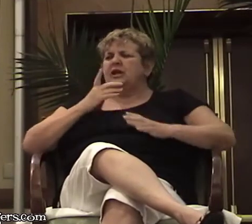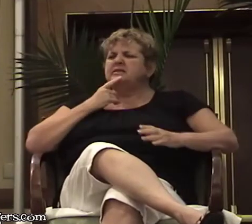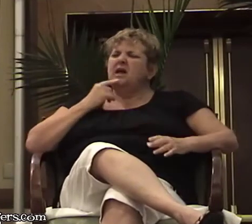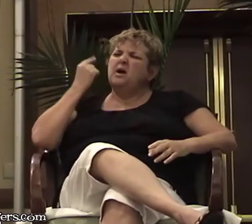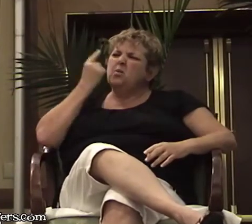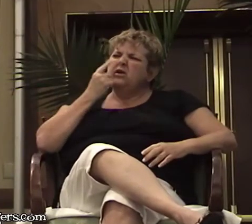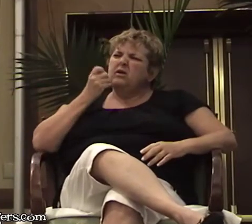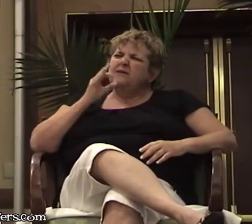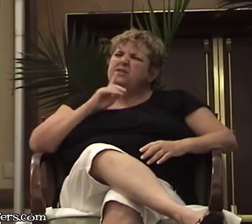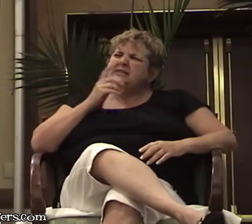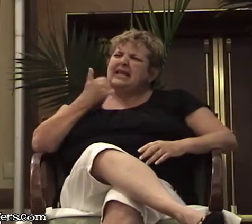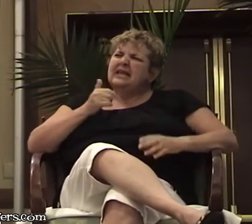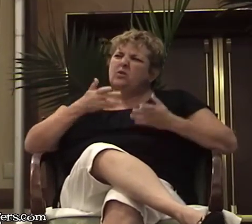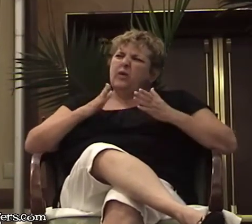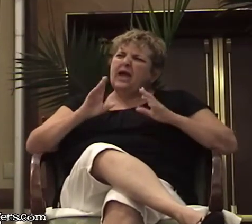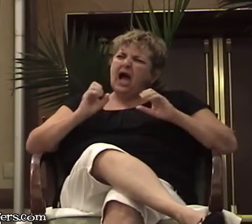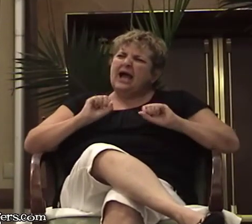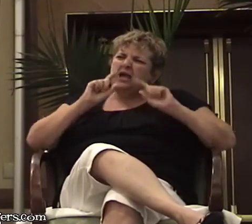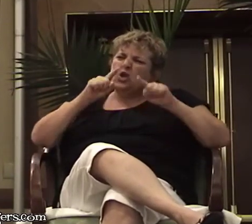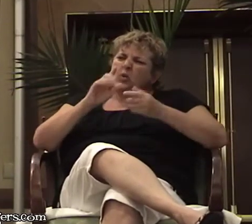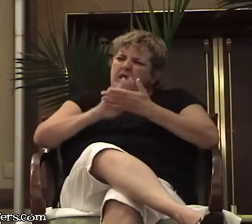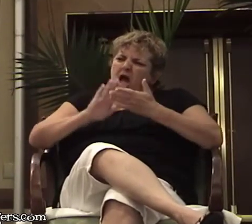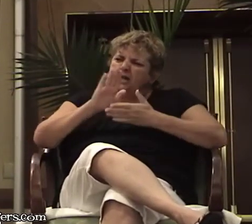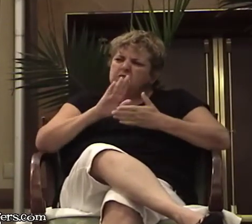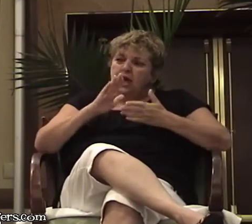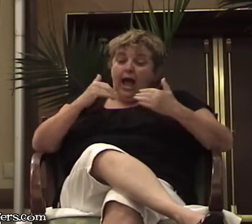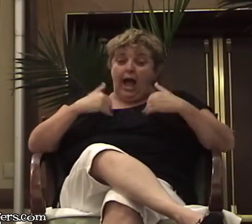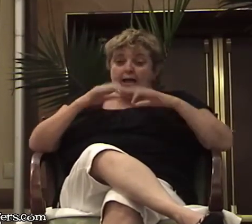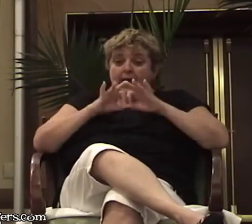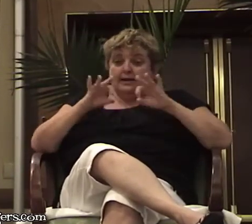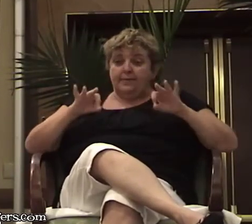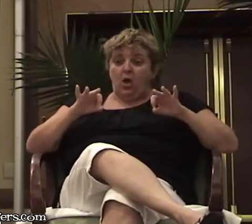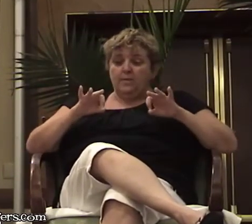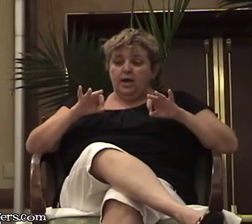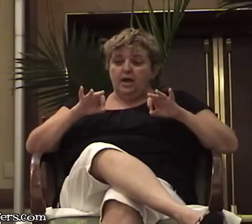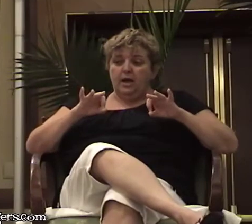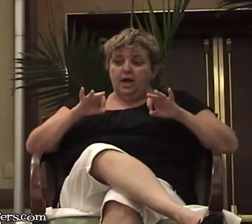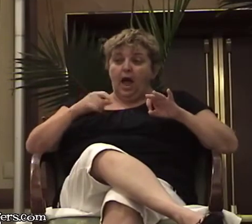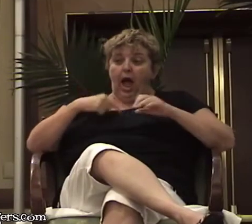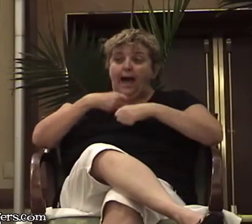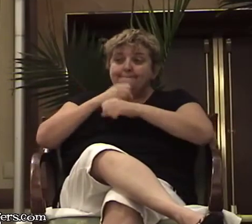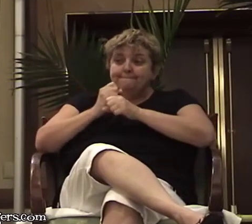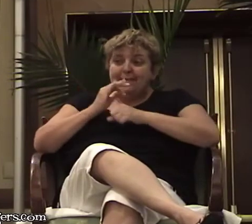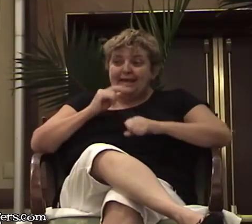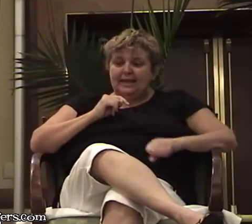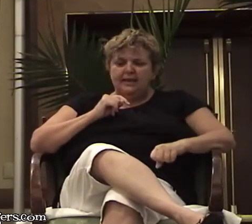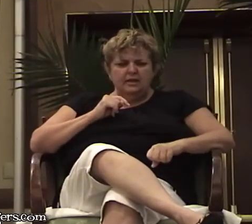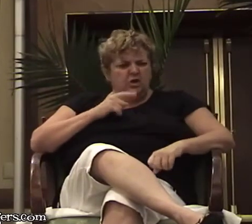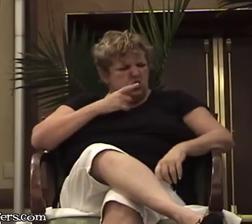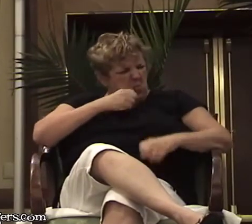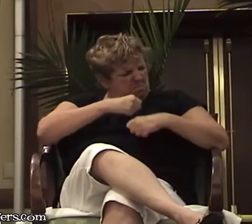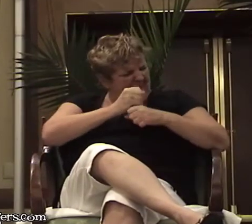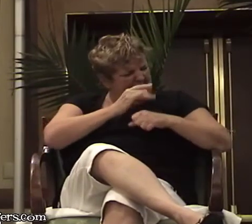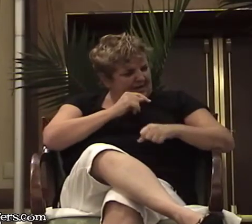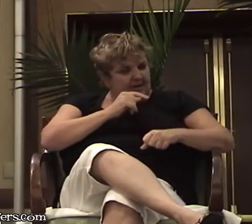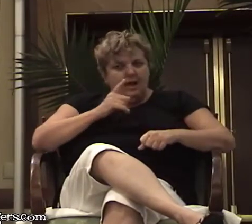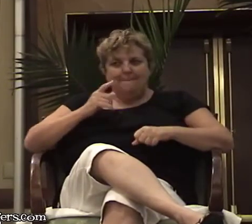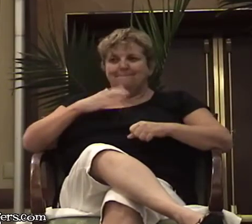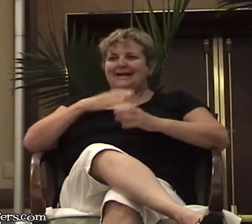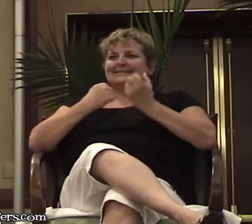there's any way I could go to college. I said, I got a diploma. I made it. She goes, you made it? My sponsor was from England. She goes, what do